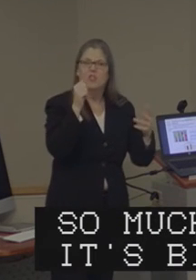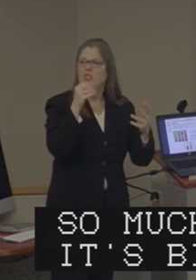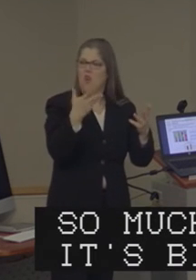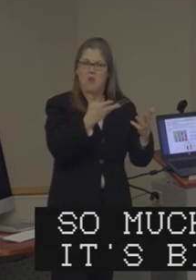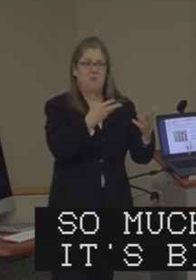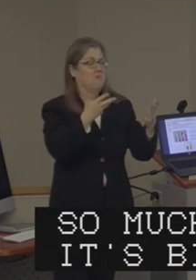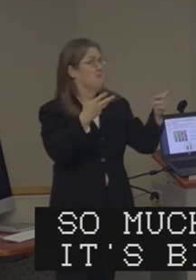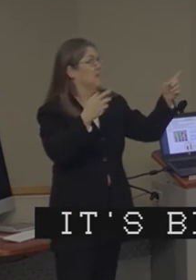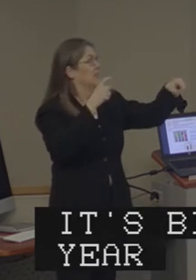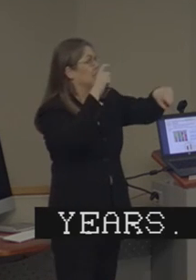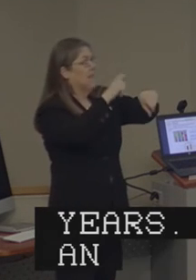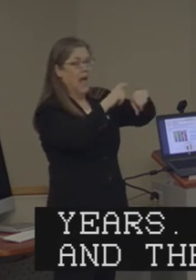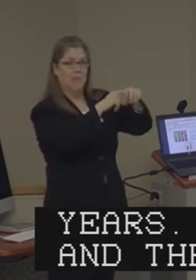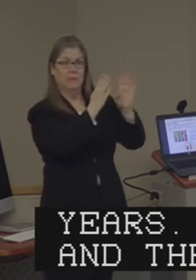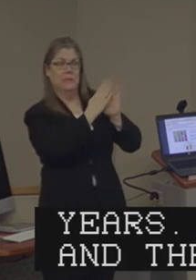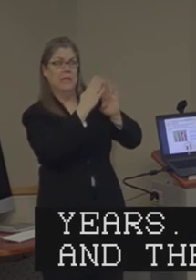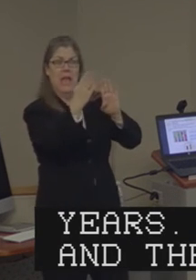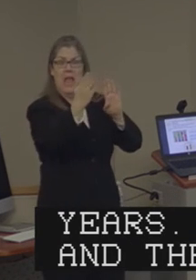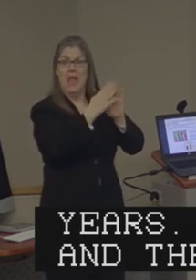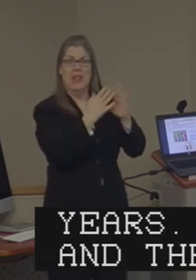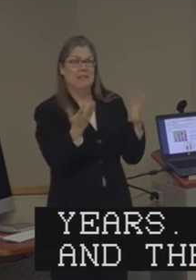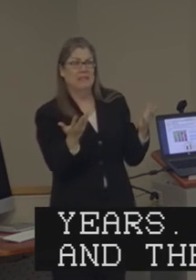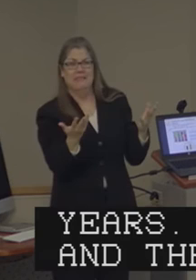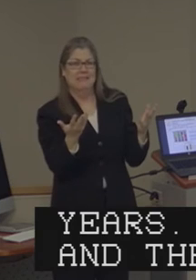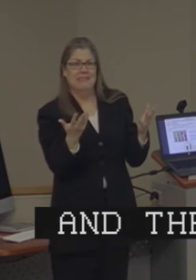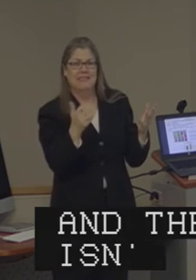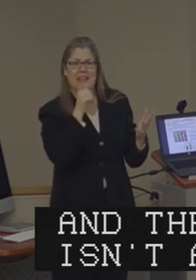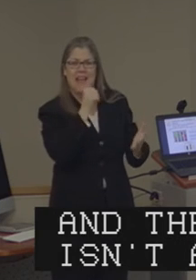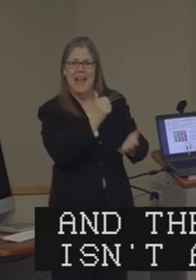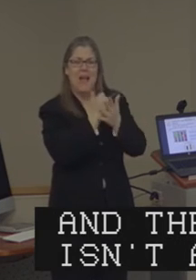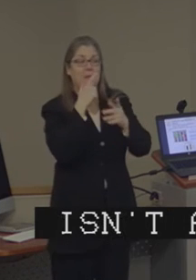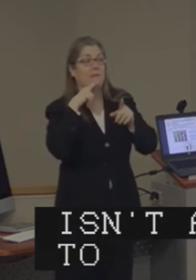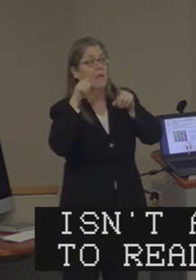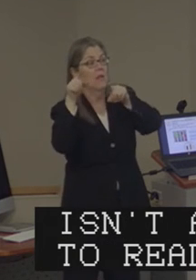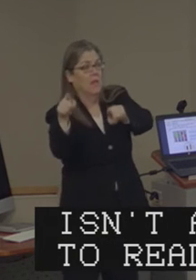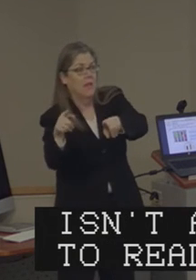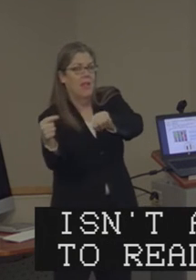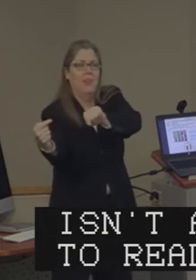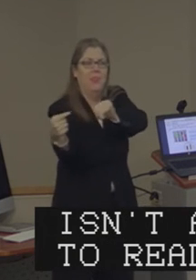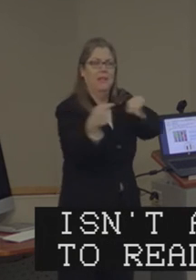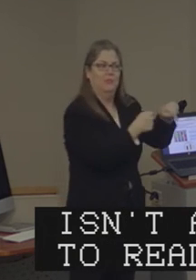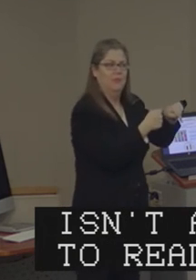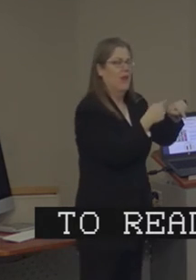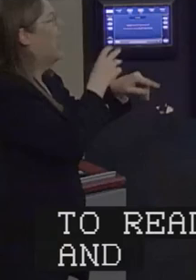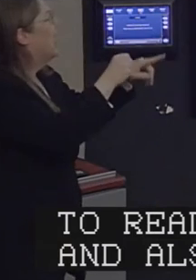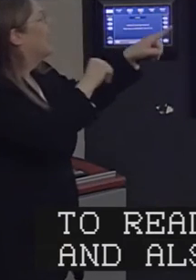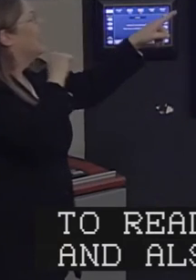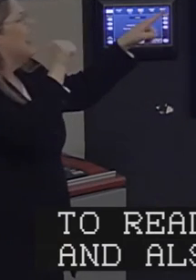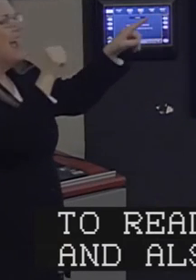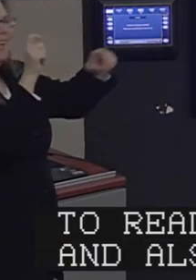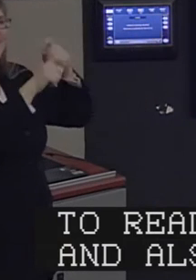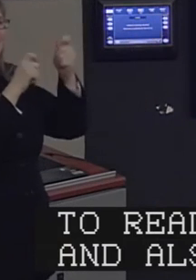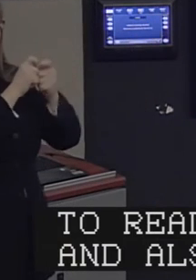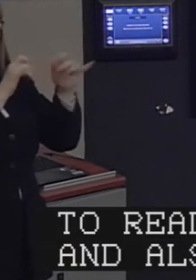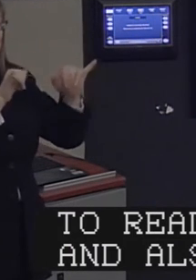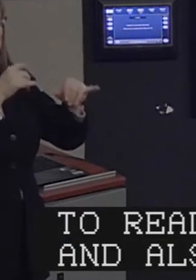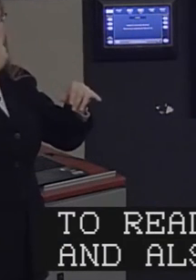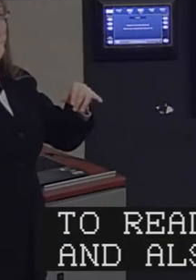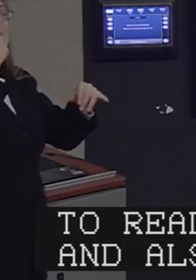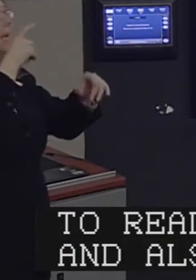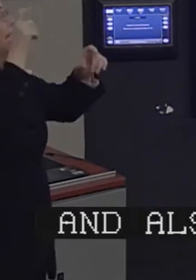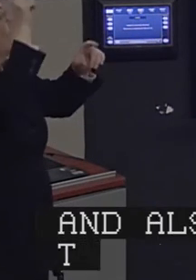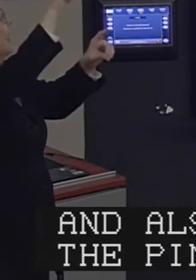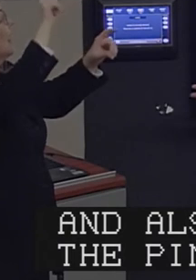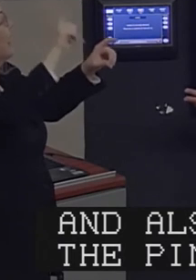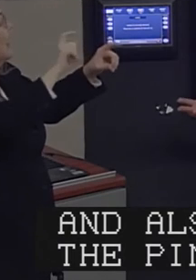help, because you have to read it from right to left, and also it's not to scale. The pink stuff in the right-hand column is